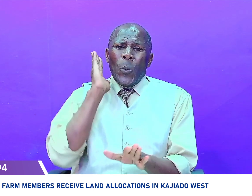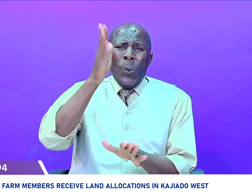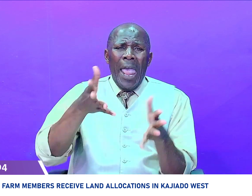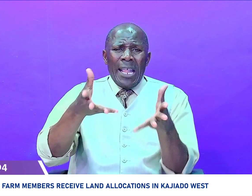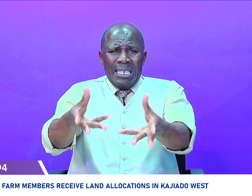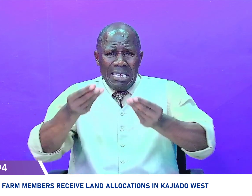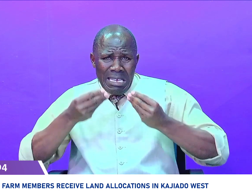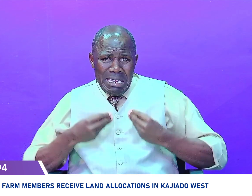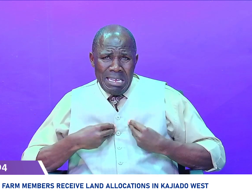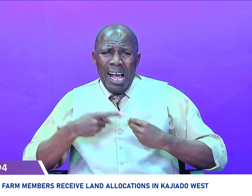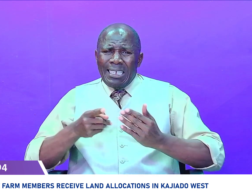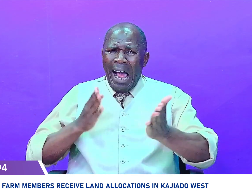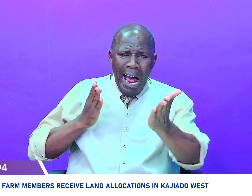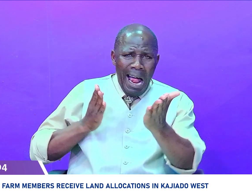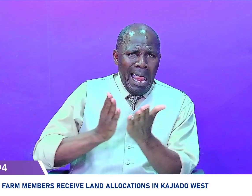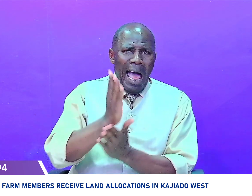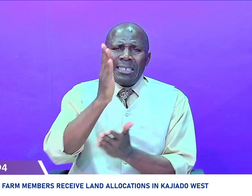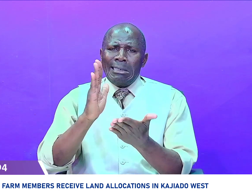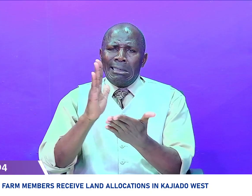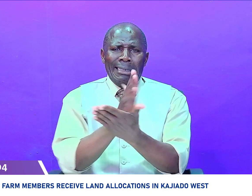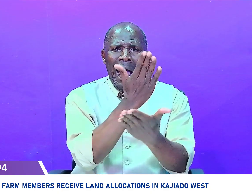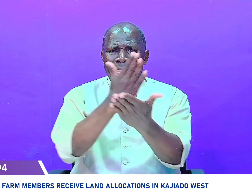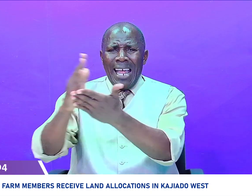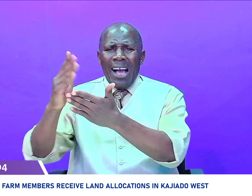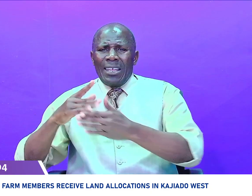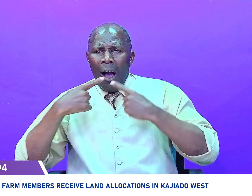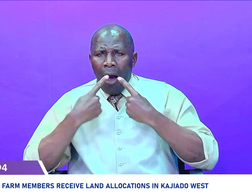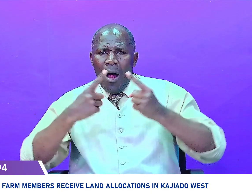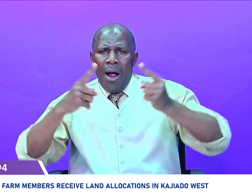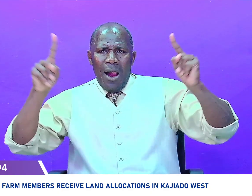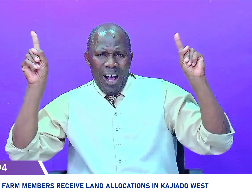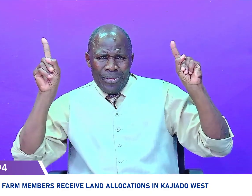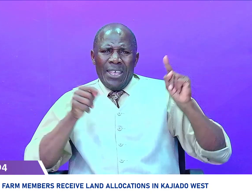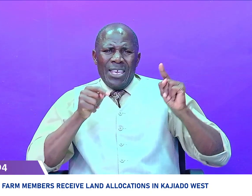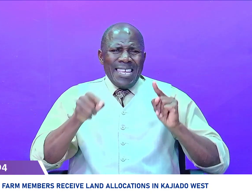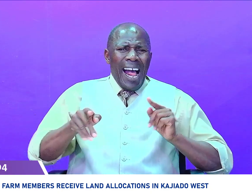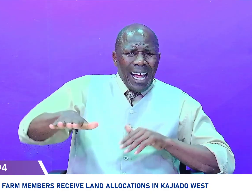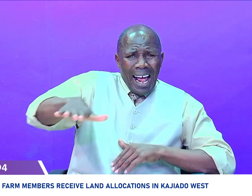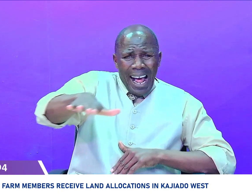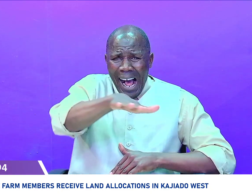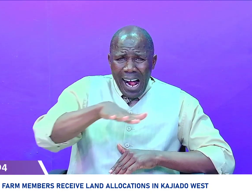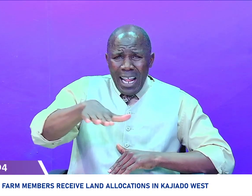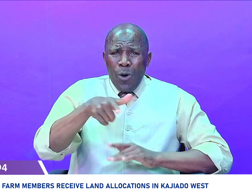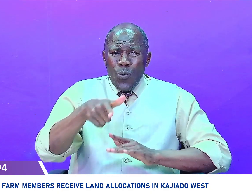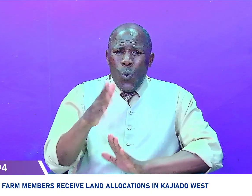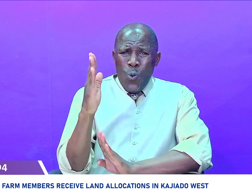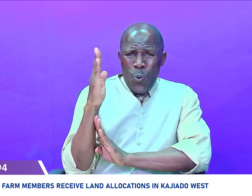would receive their rightful share, emphasizing that the allocation was guided by principles of equity and